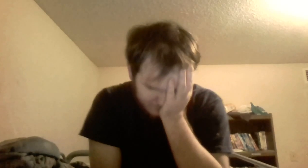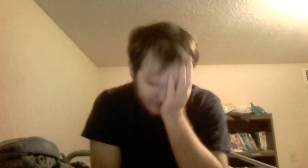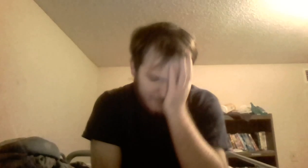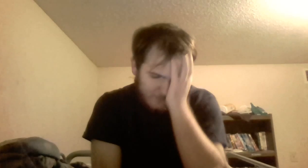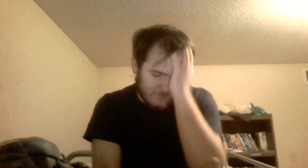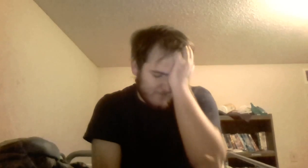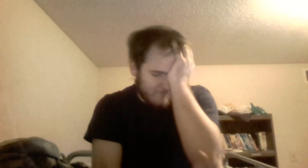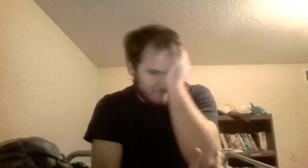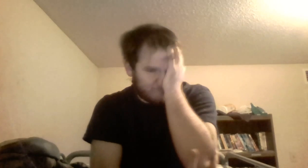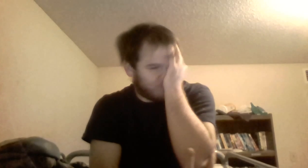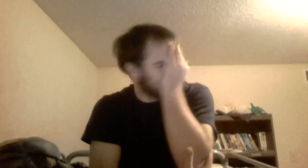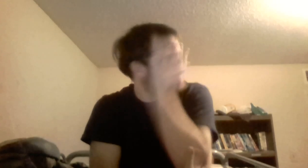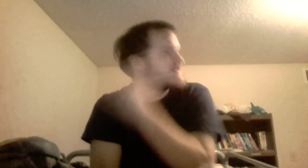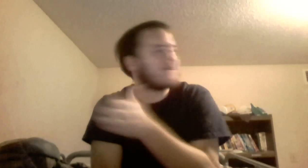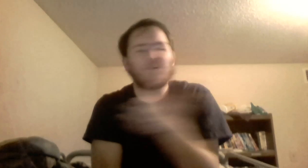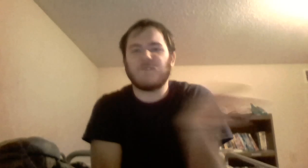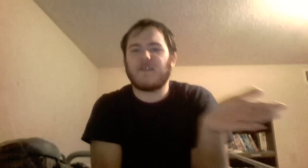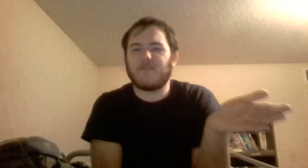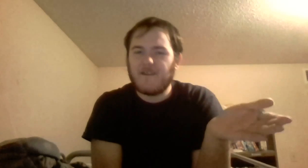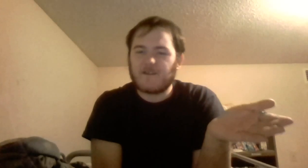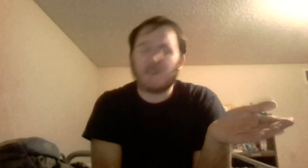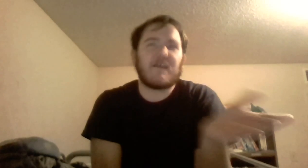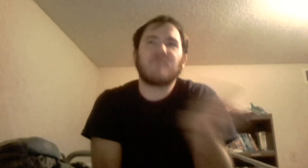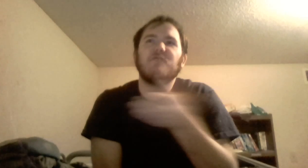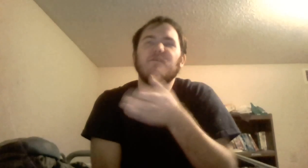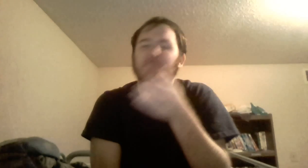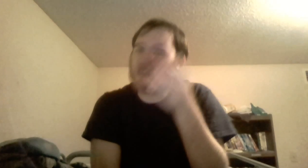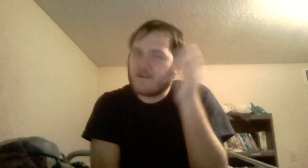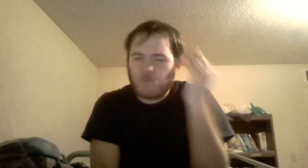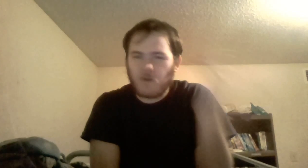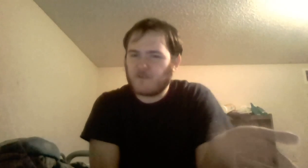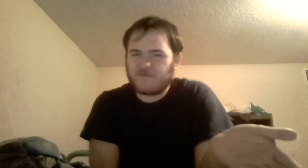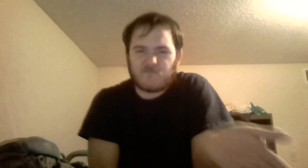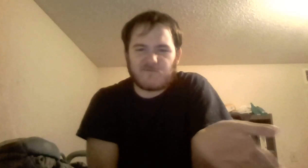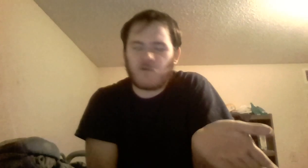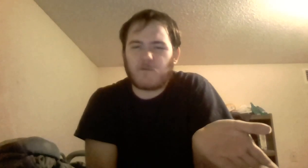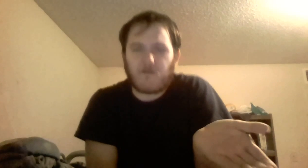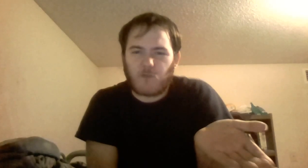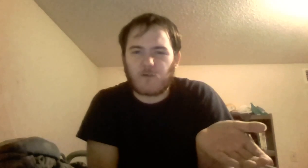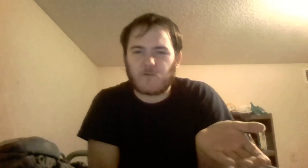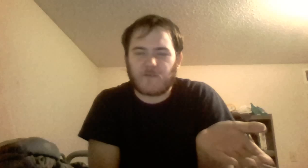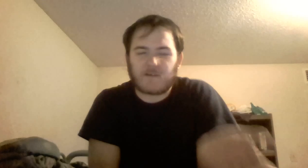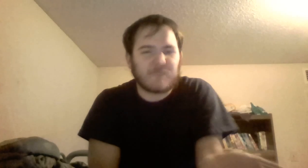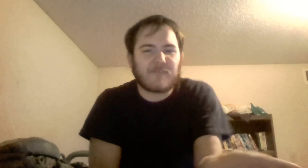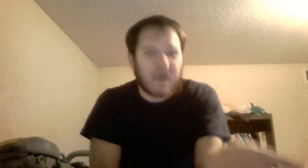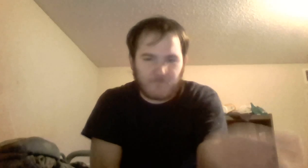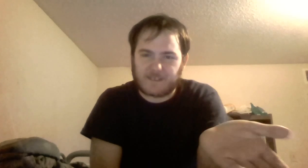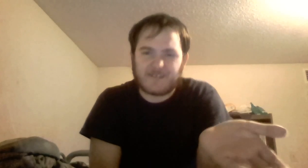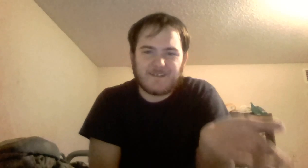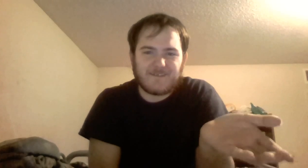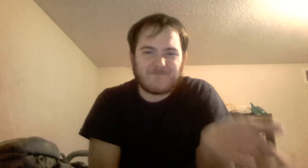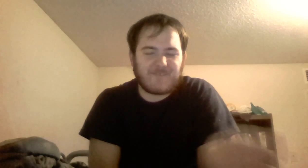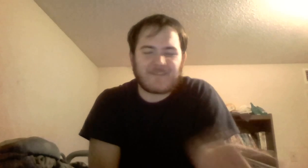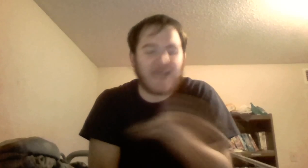Pepper, declared him like a, and he actually had one or two jokes about Russell that weren't even that funny. That